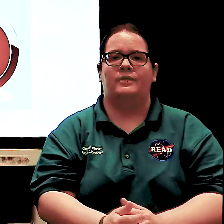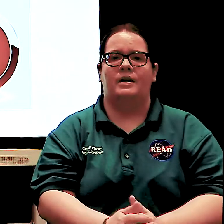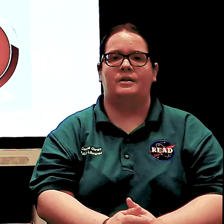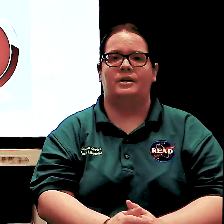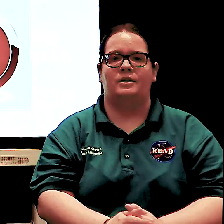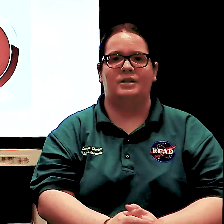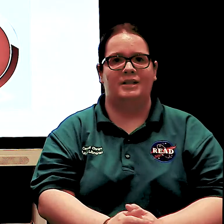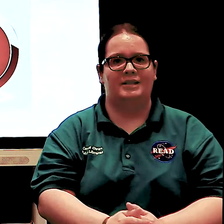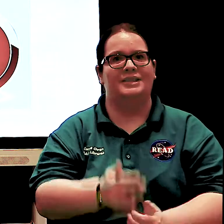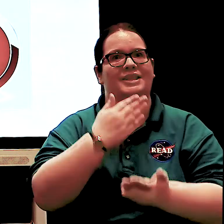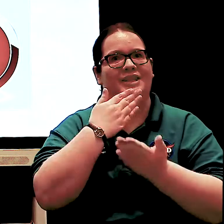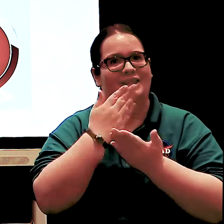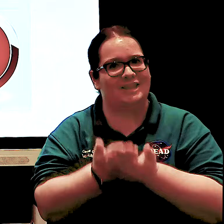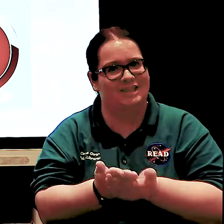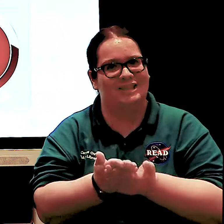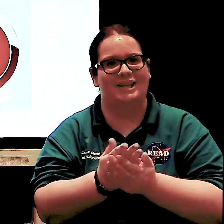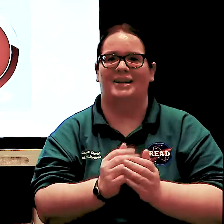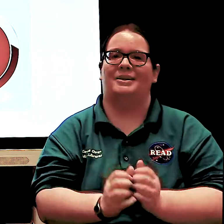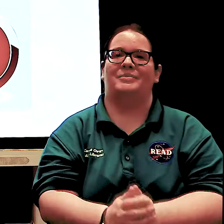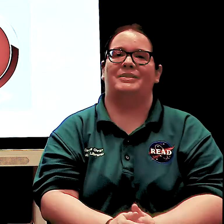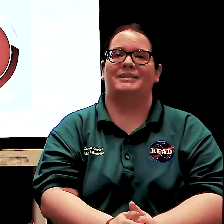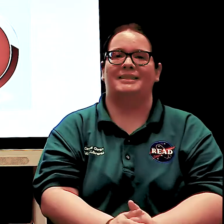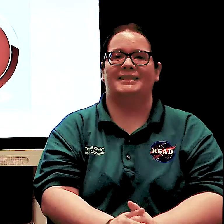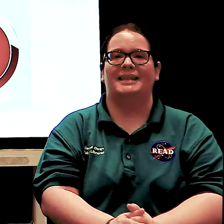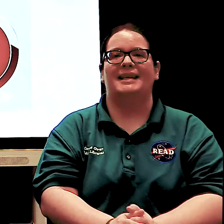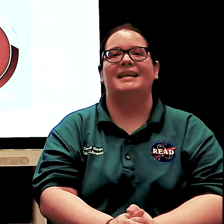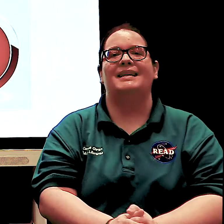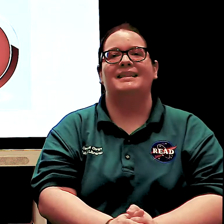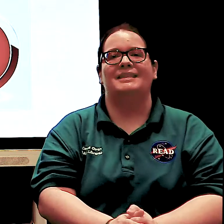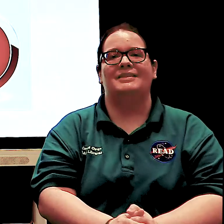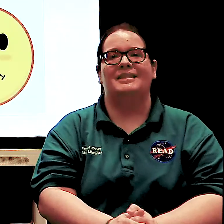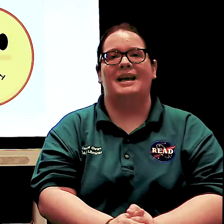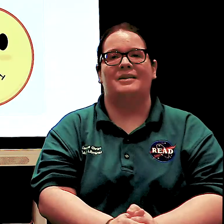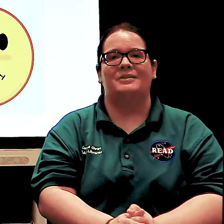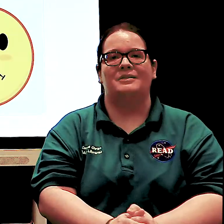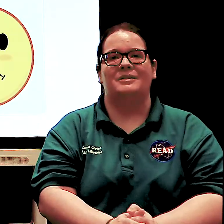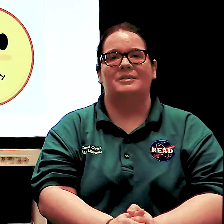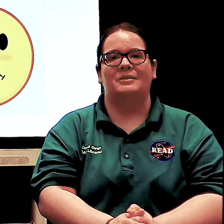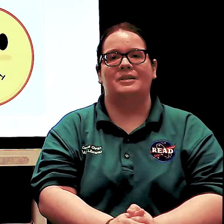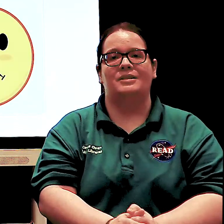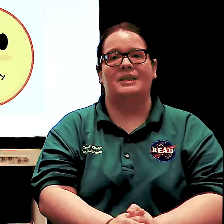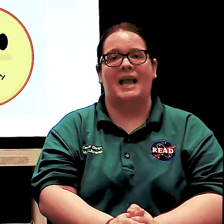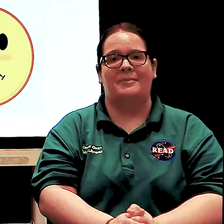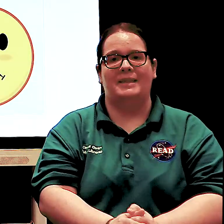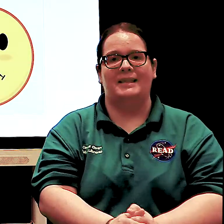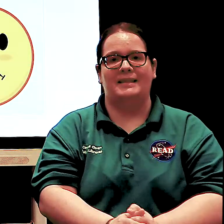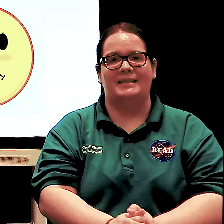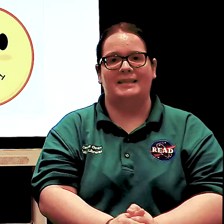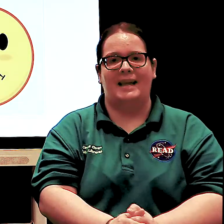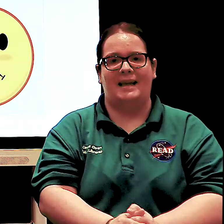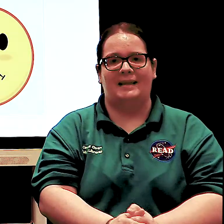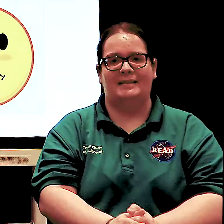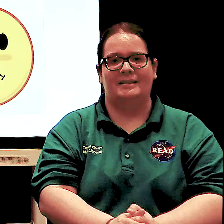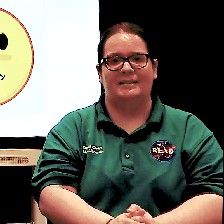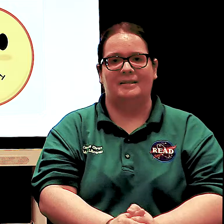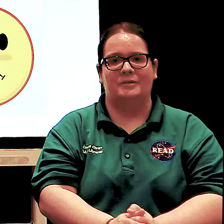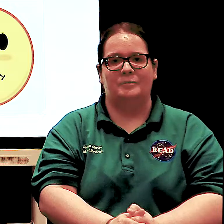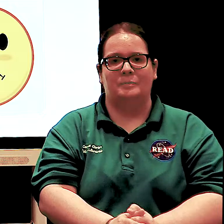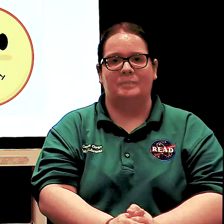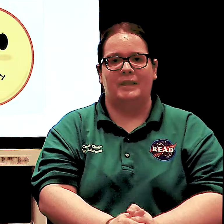Very good. Good job. So now we're going to learn happy and sad. Again,